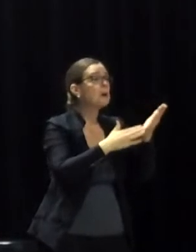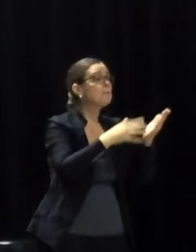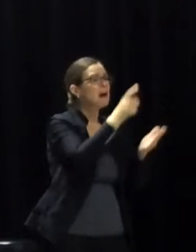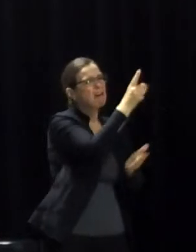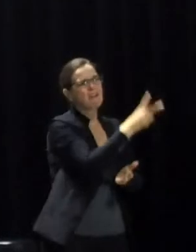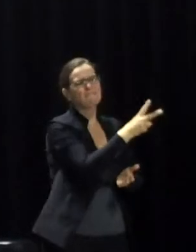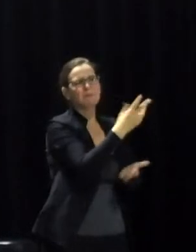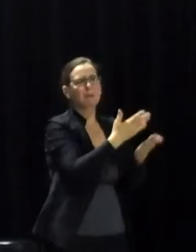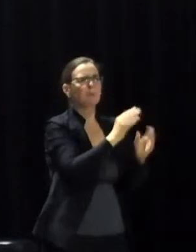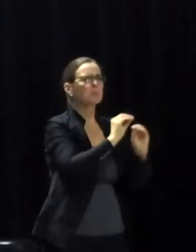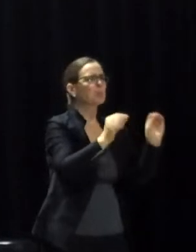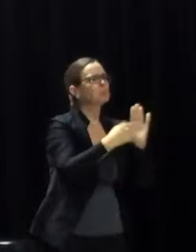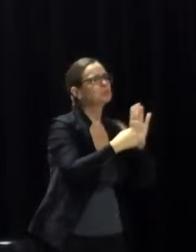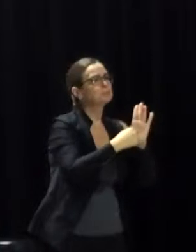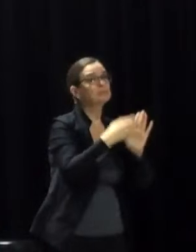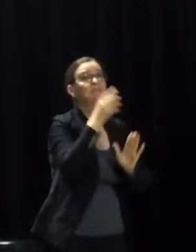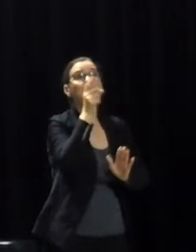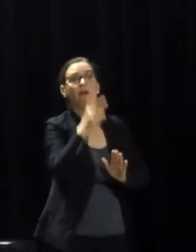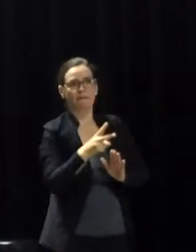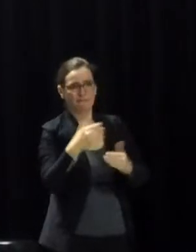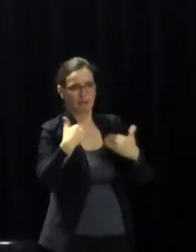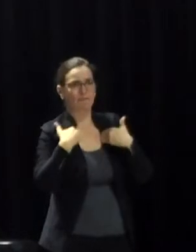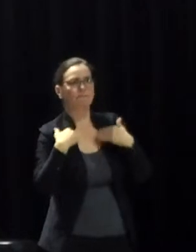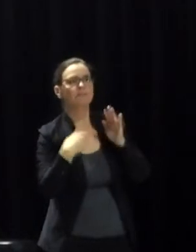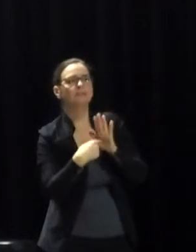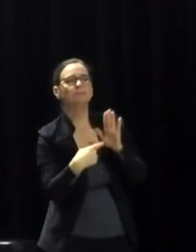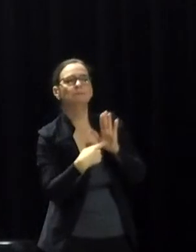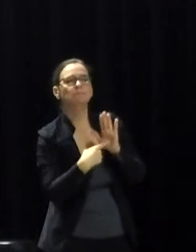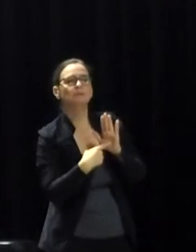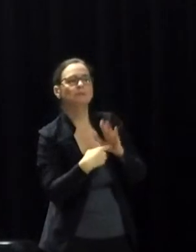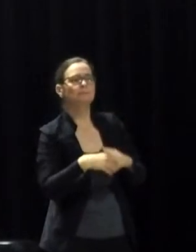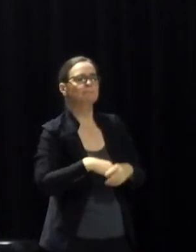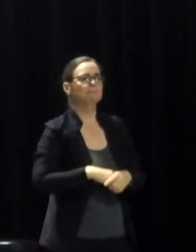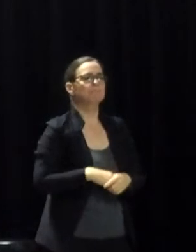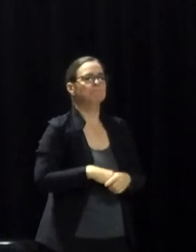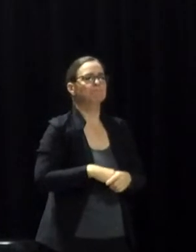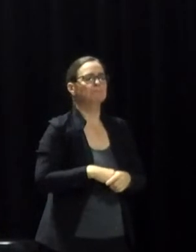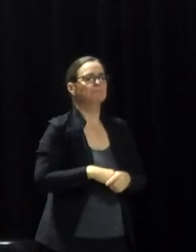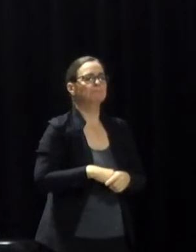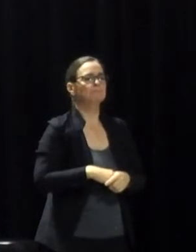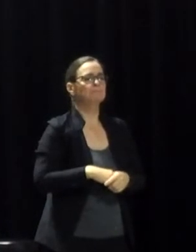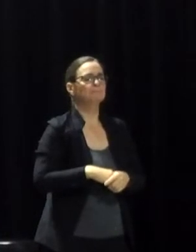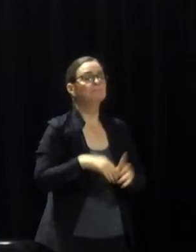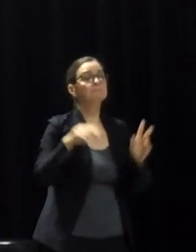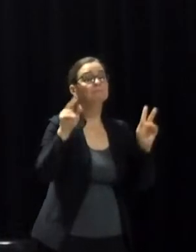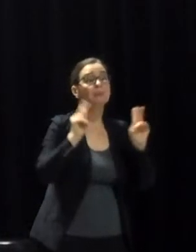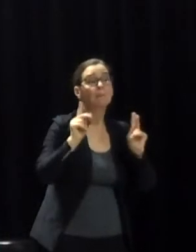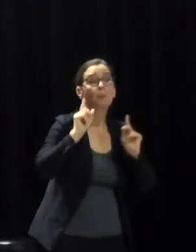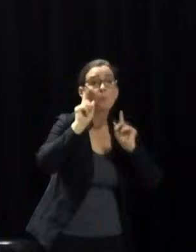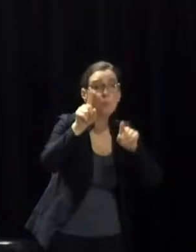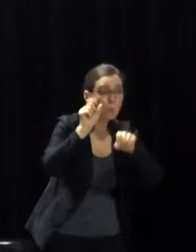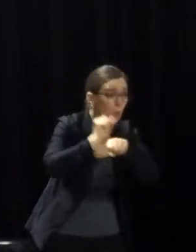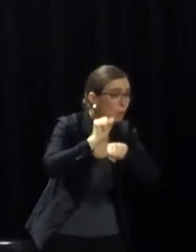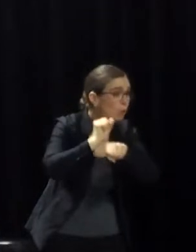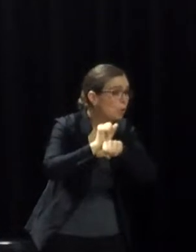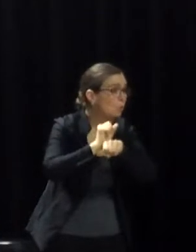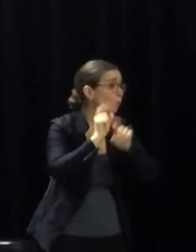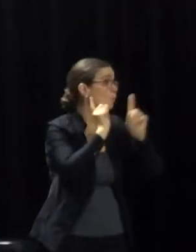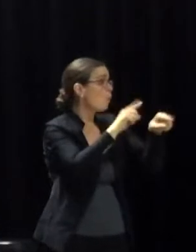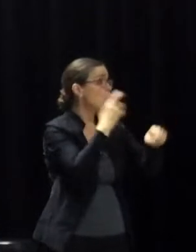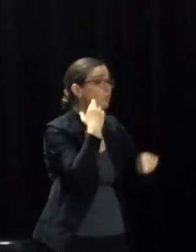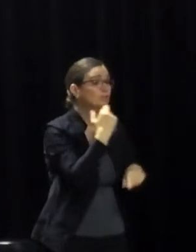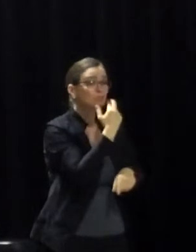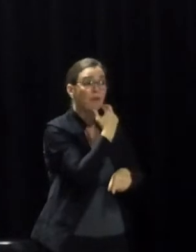done, a check on different places. So people going to work, people going to food places, people are attending parties,